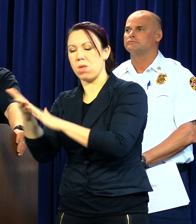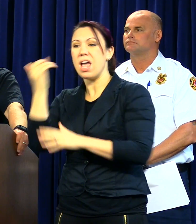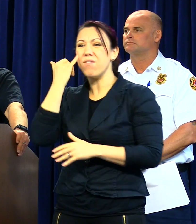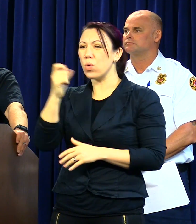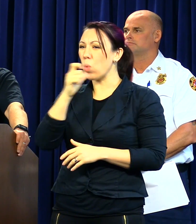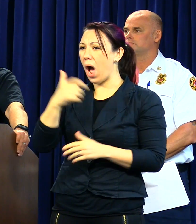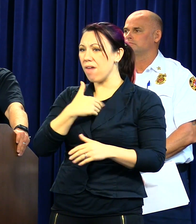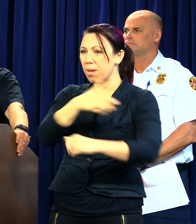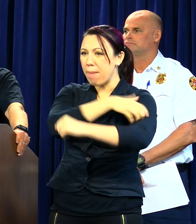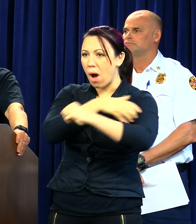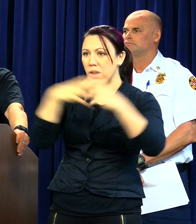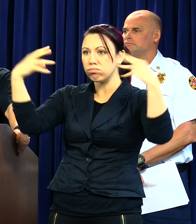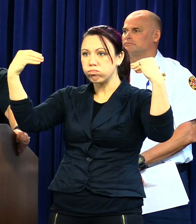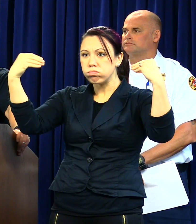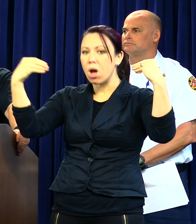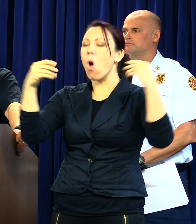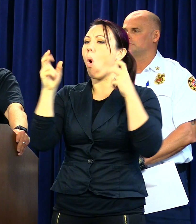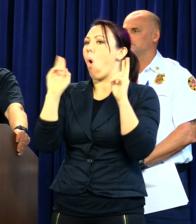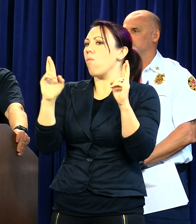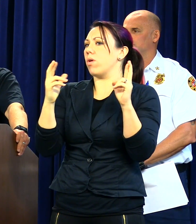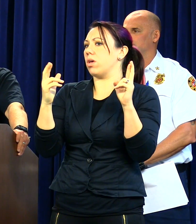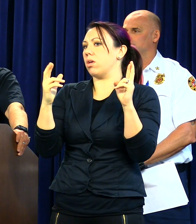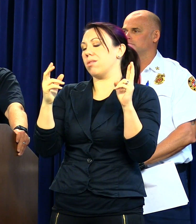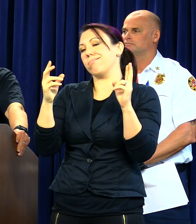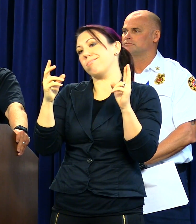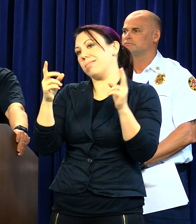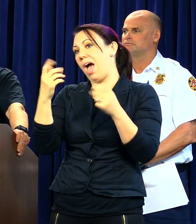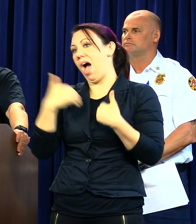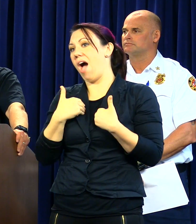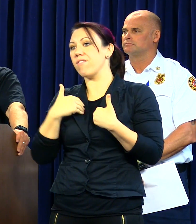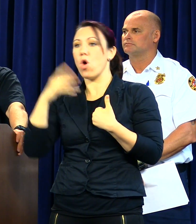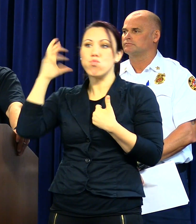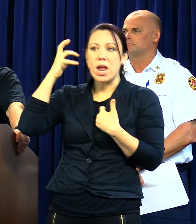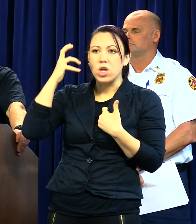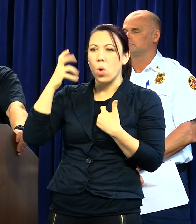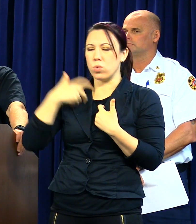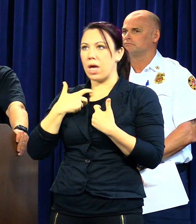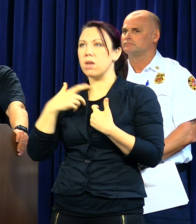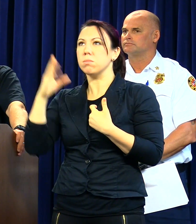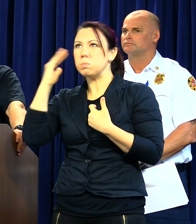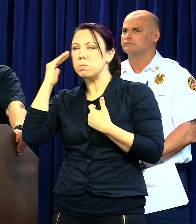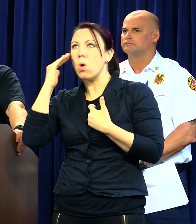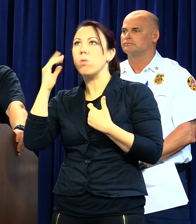this, but hopefully you have batteries and you're listening to this on a radio so you know to be safe.